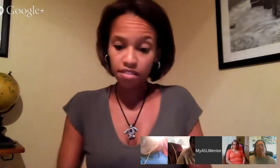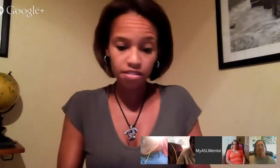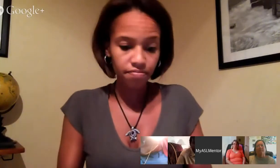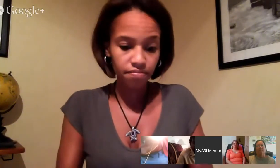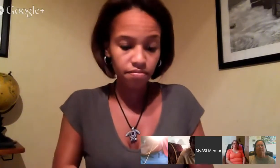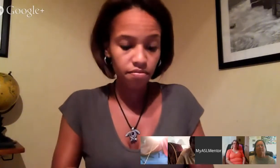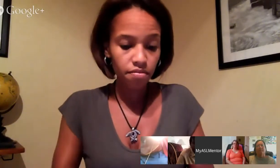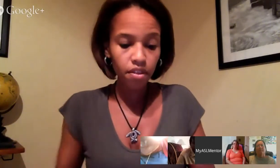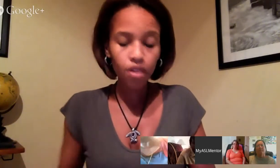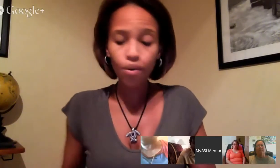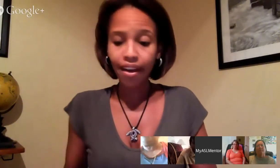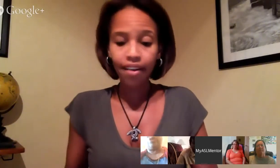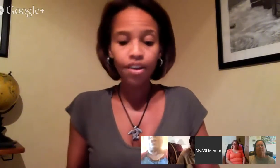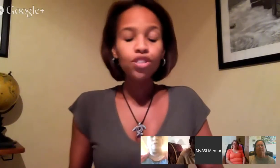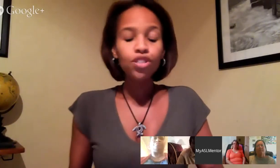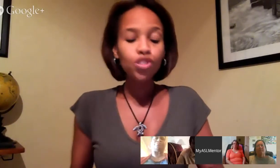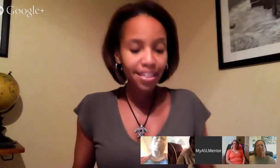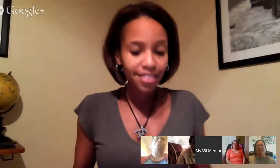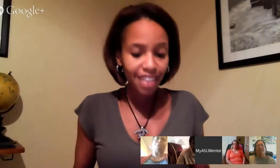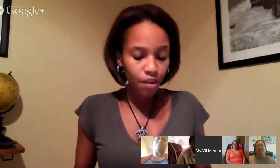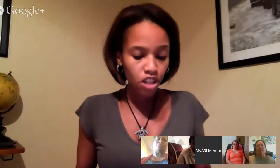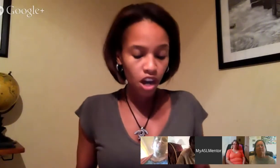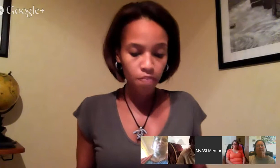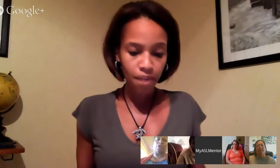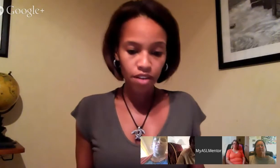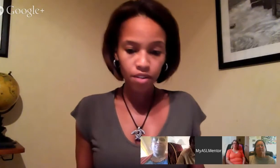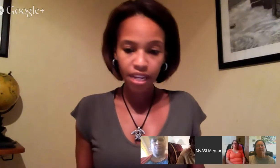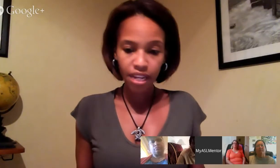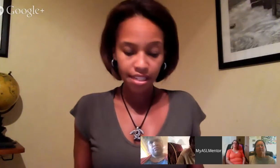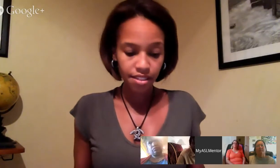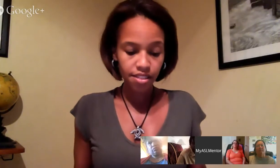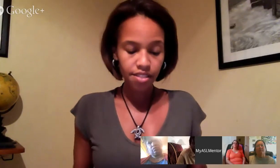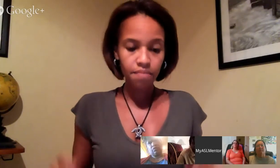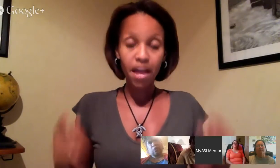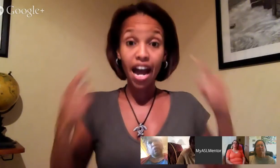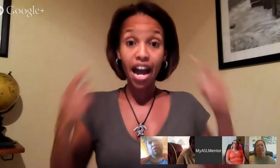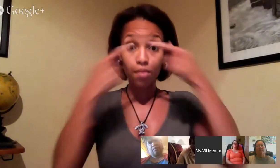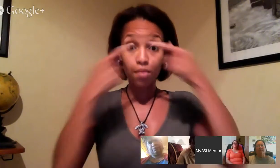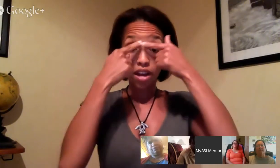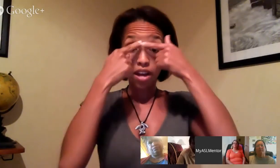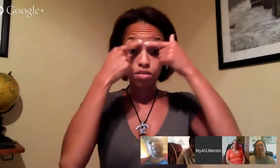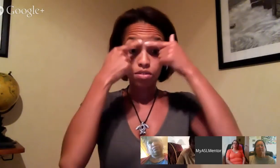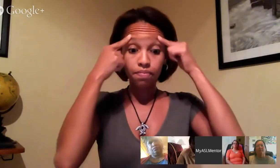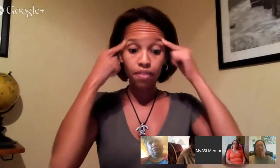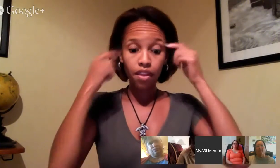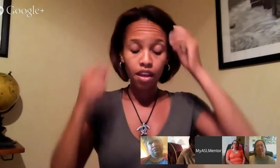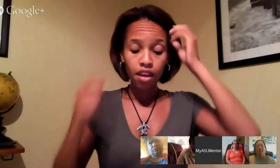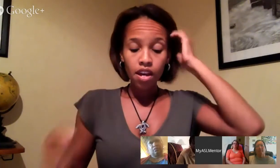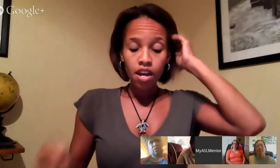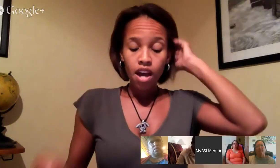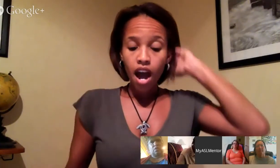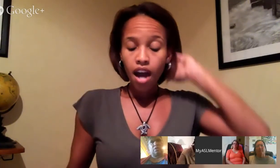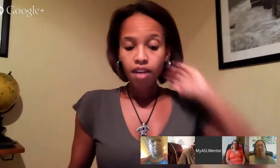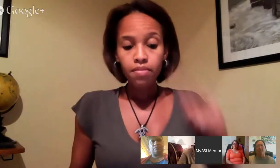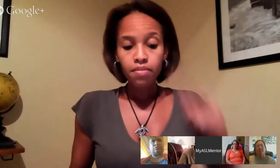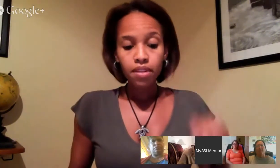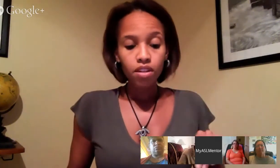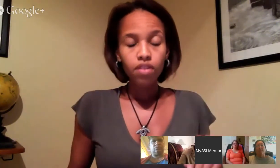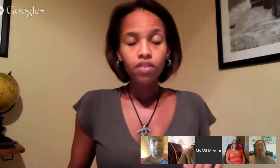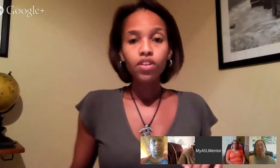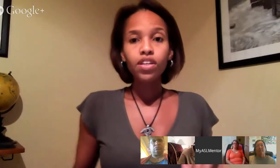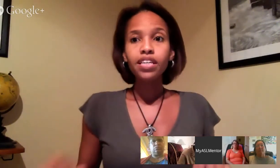things. Okay. So the next thing I want to talk about is eyebrows.